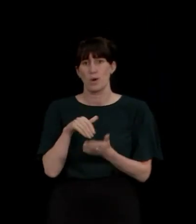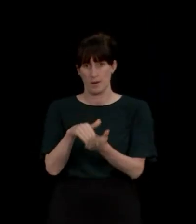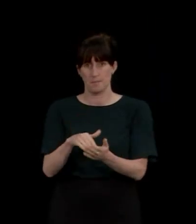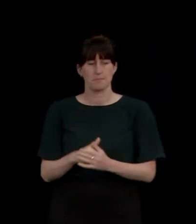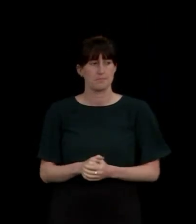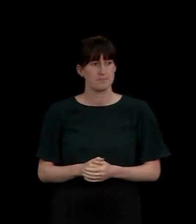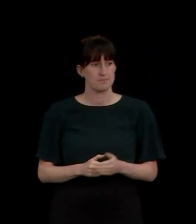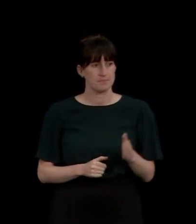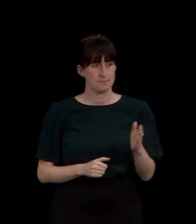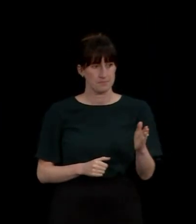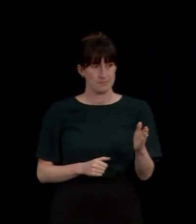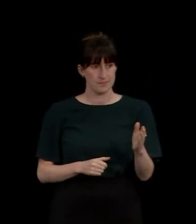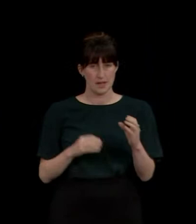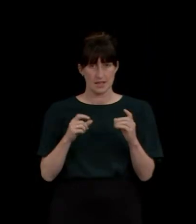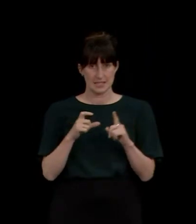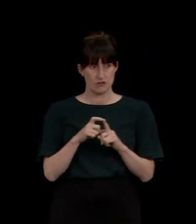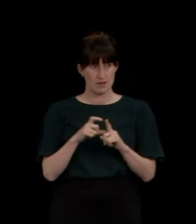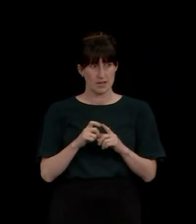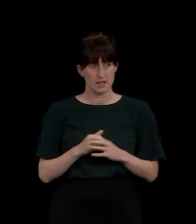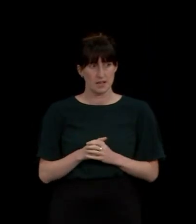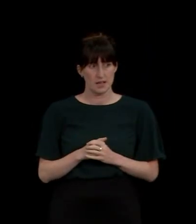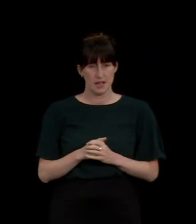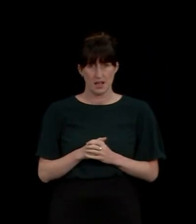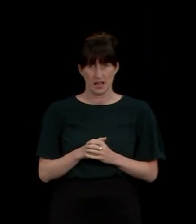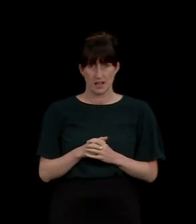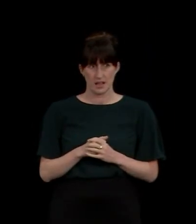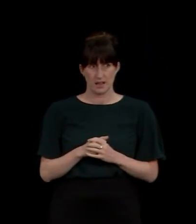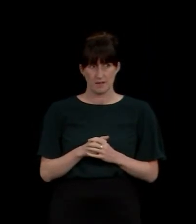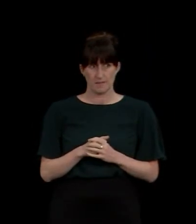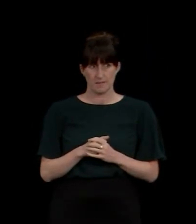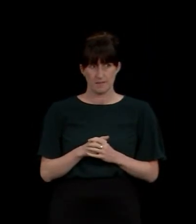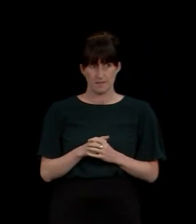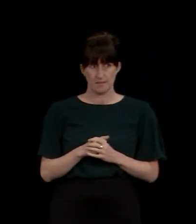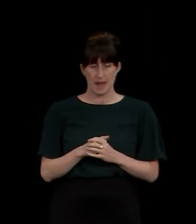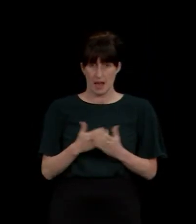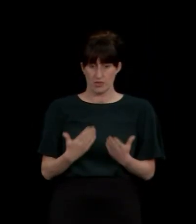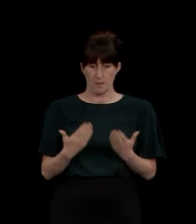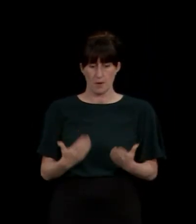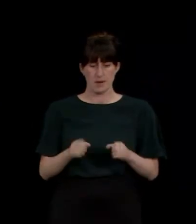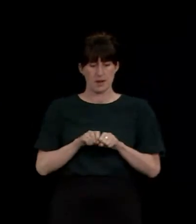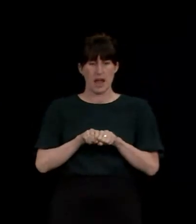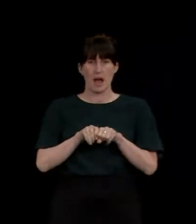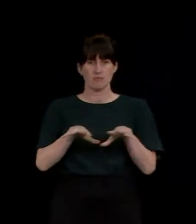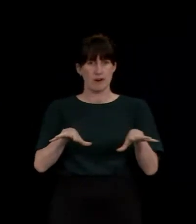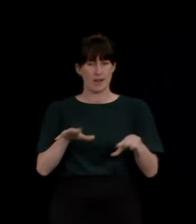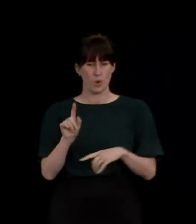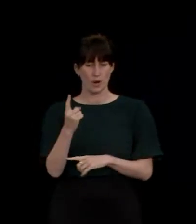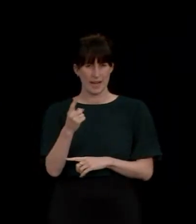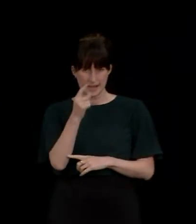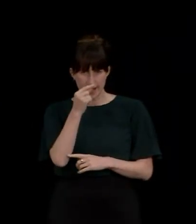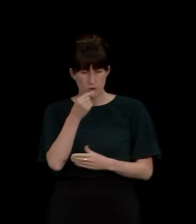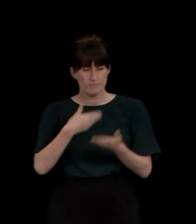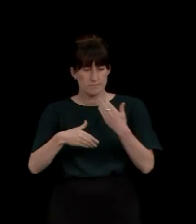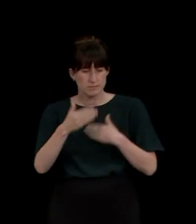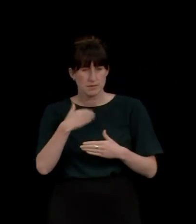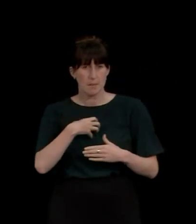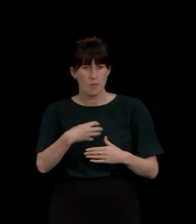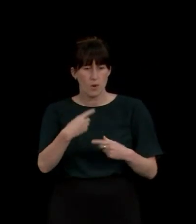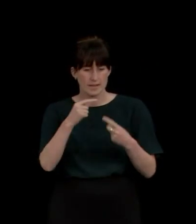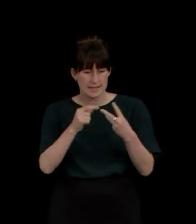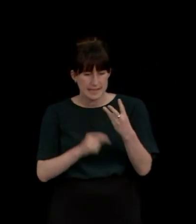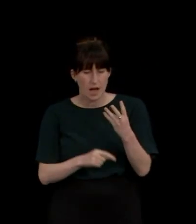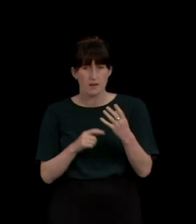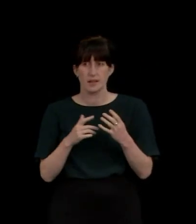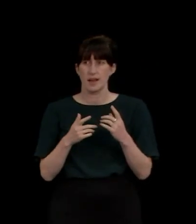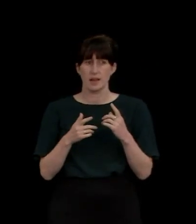Are either of you able to give us a bit of a broader picture about where we are with the outbreak at the moment? Are we still looking at, I think you said before, Dr. Bloomfield,